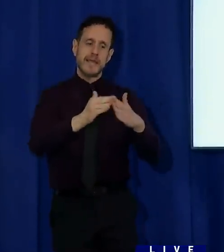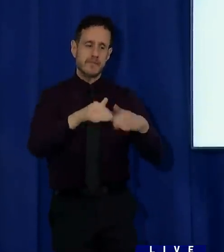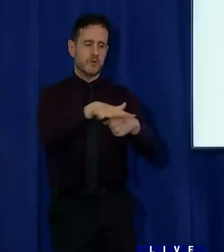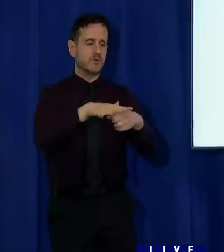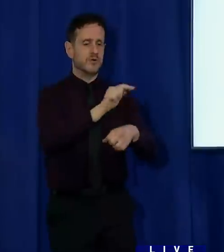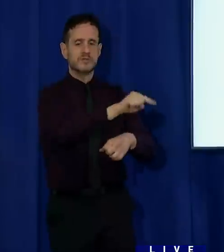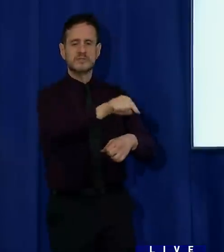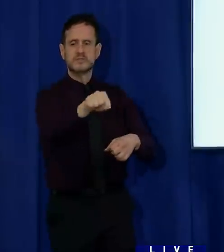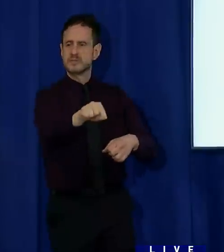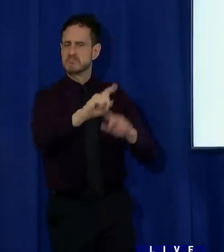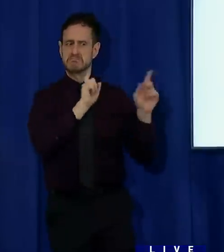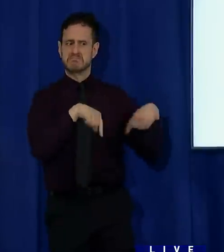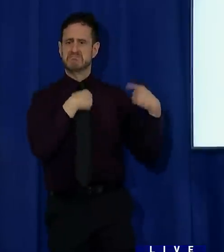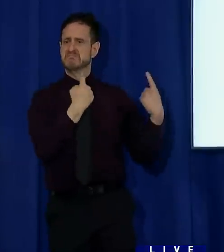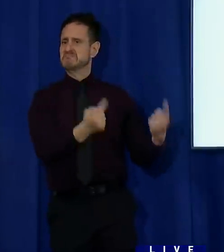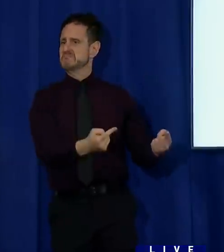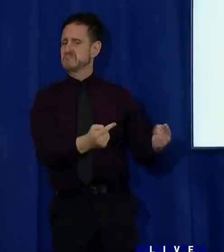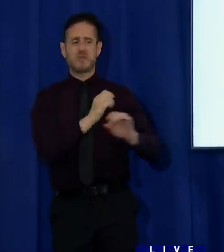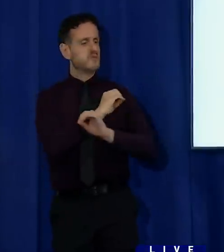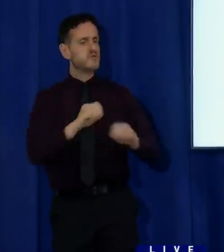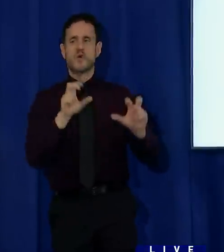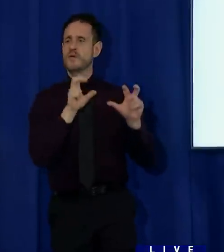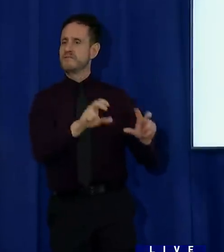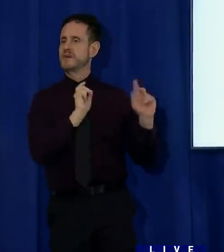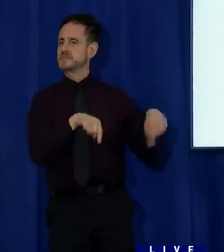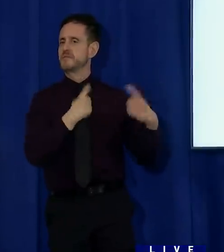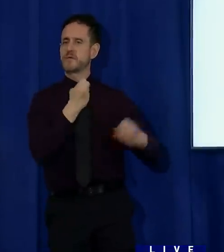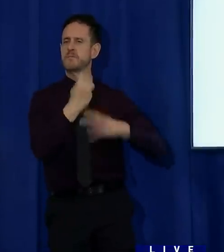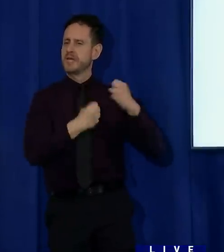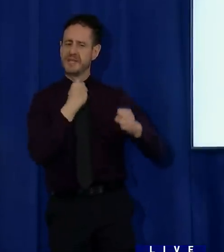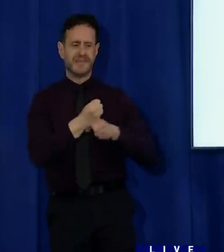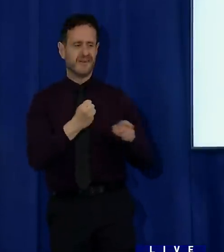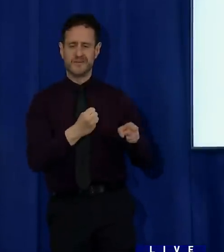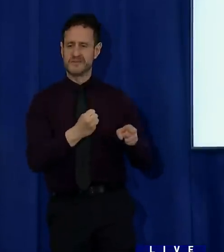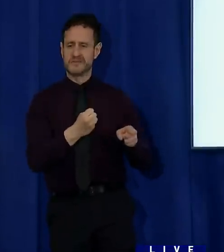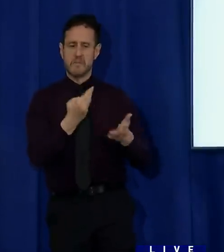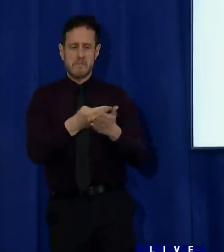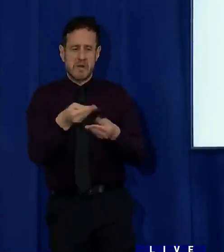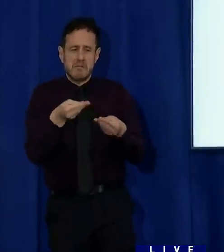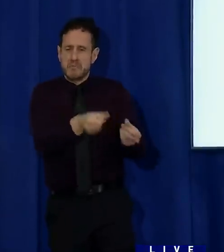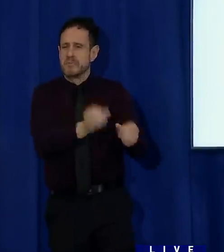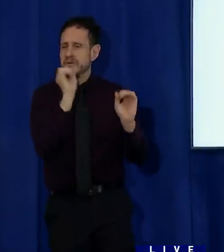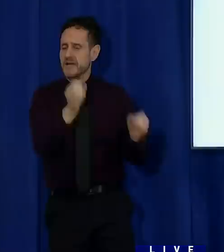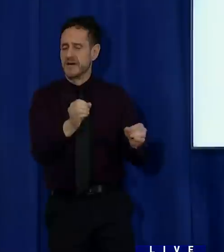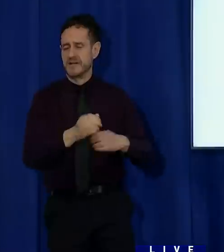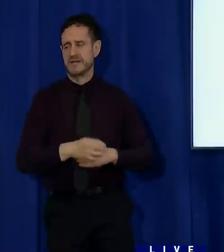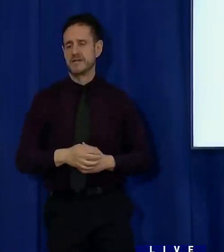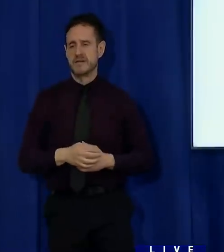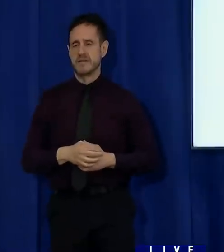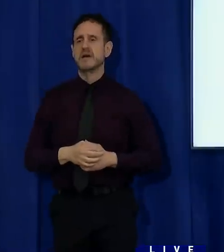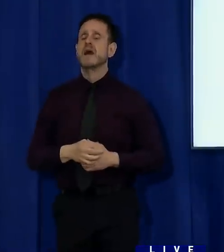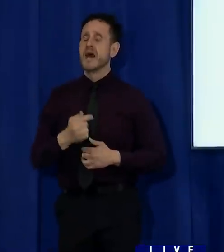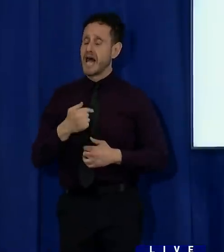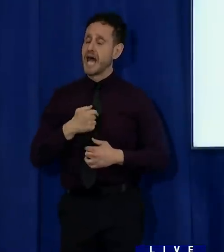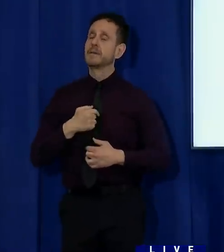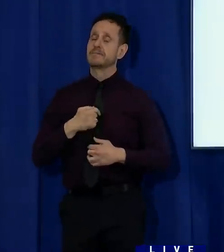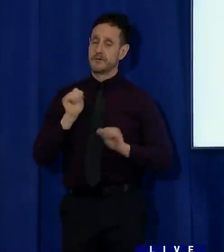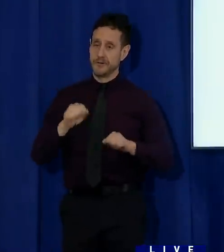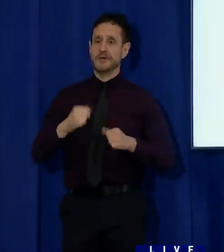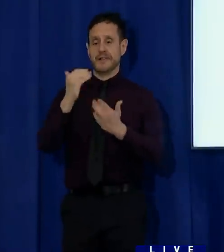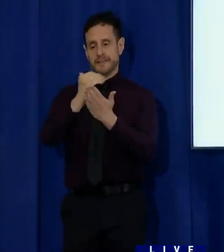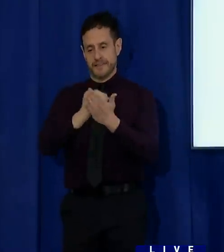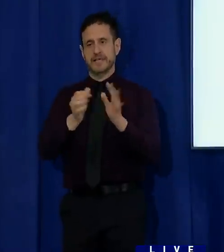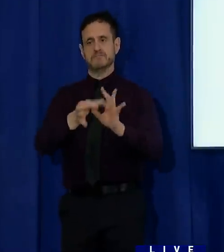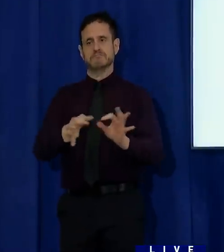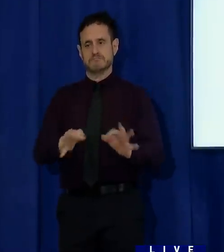been without an ounce of investment for decades. And I won't go on and recount the things that we've already done, but I am